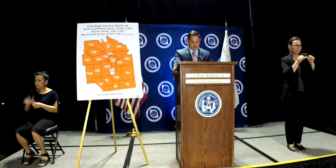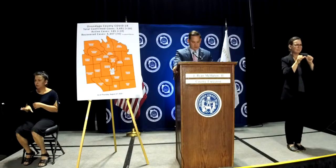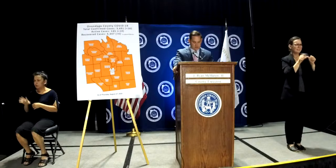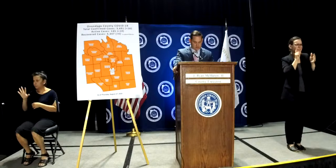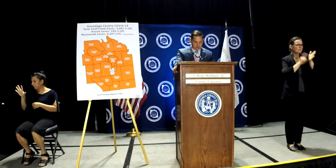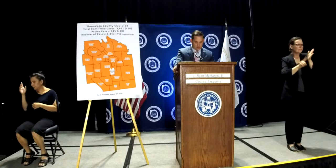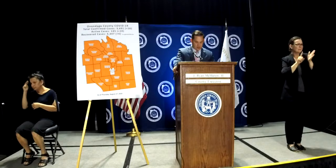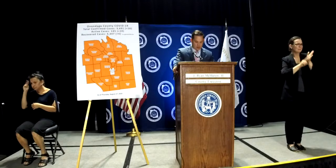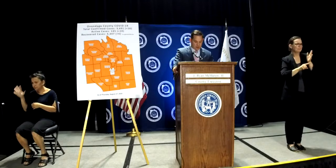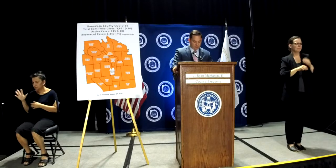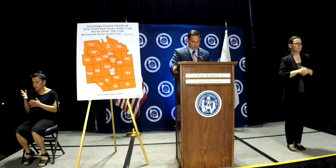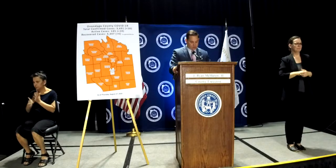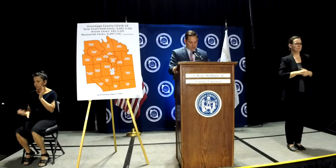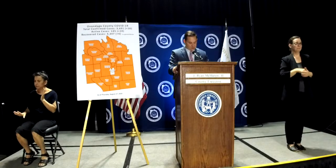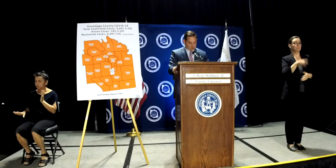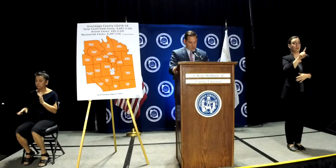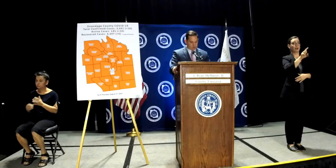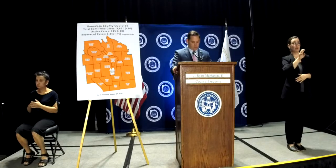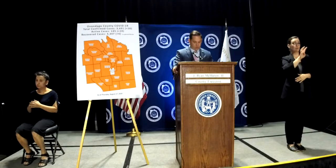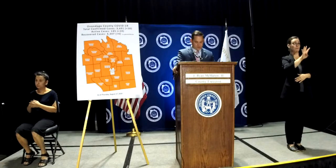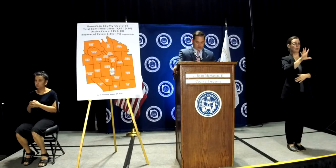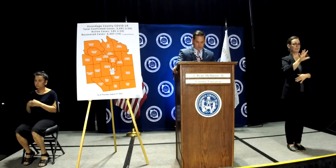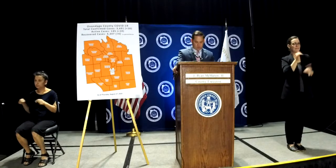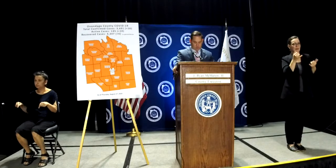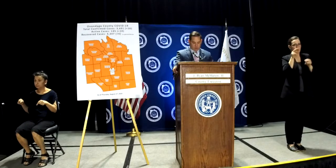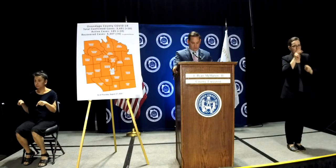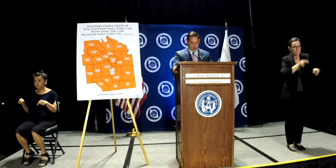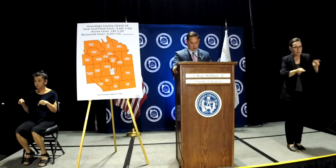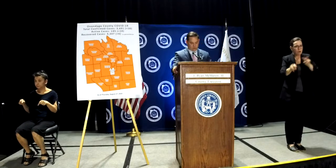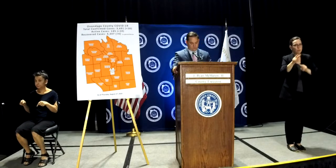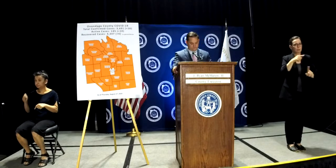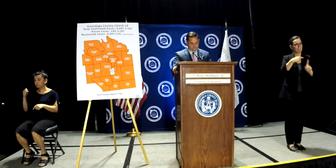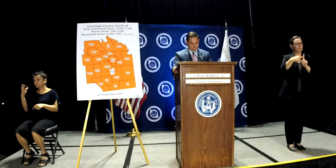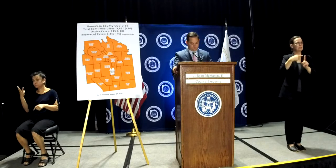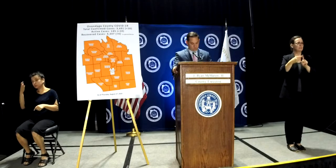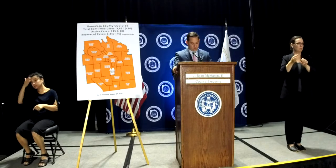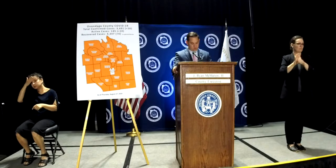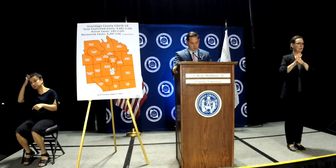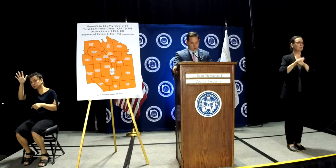active cases, and 3,347 people have recovered.